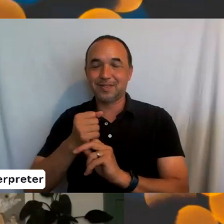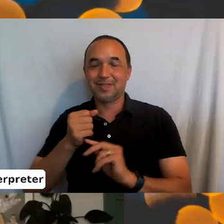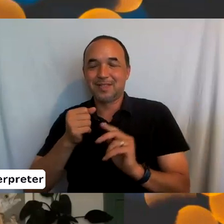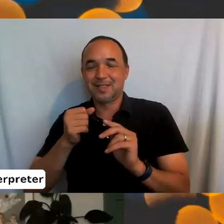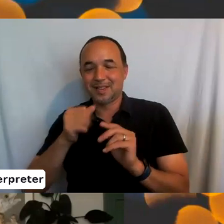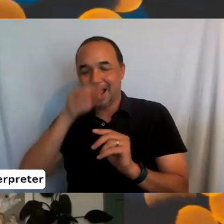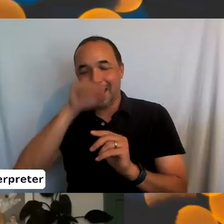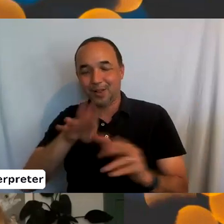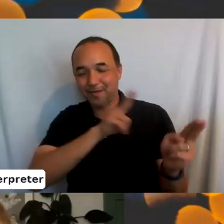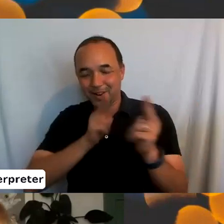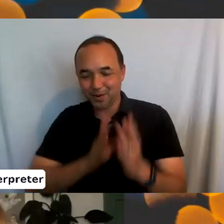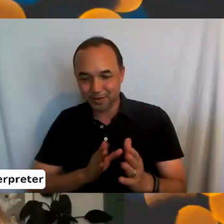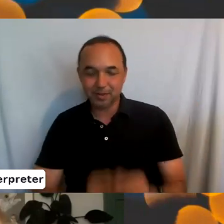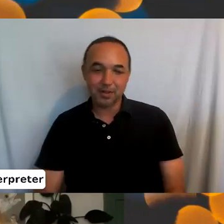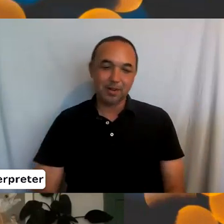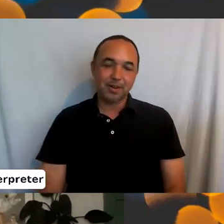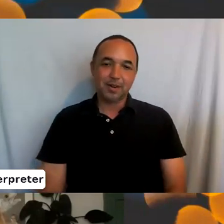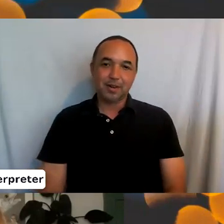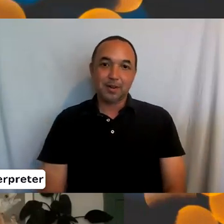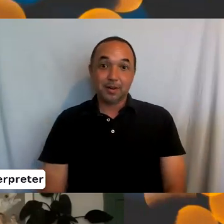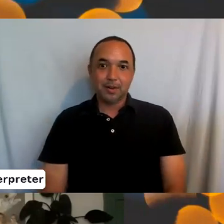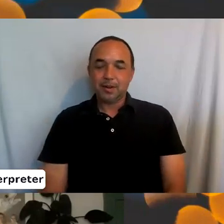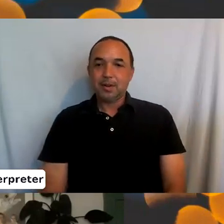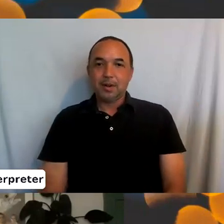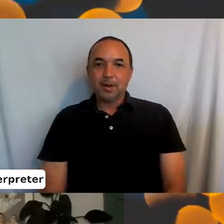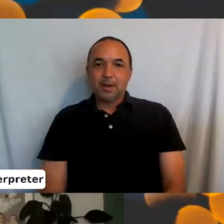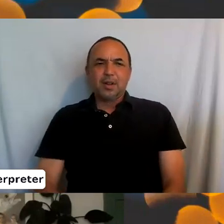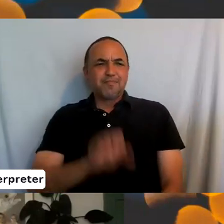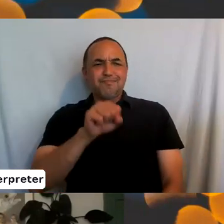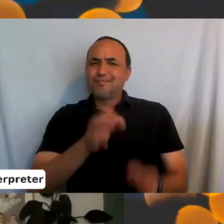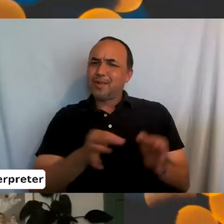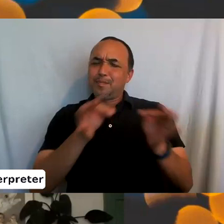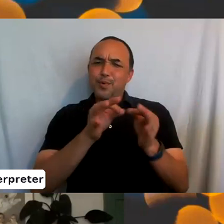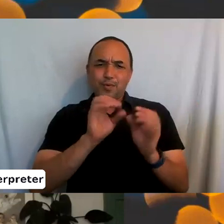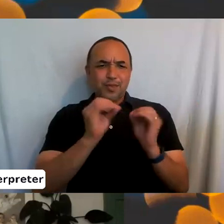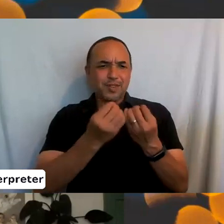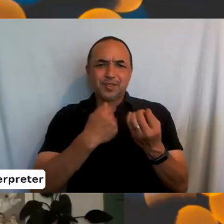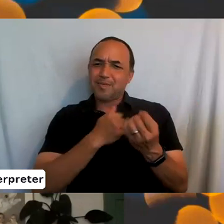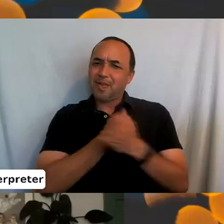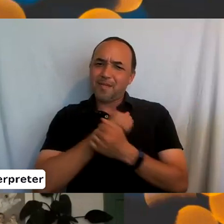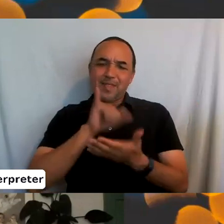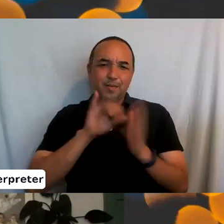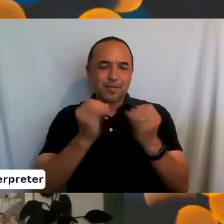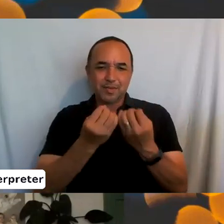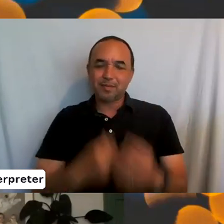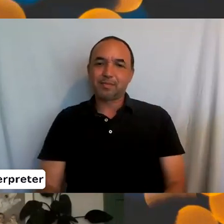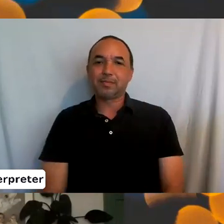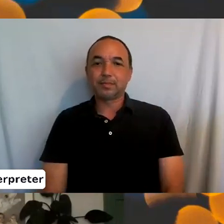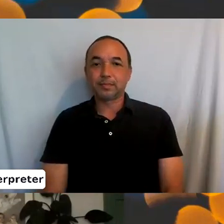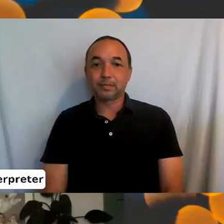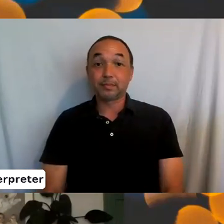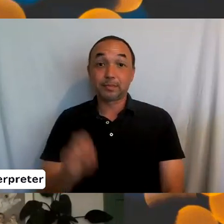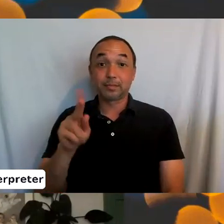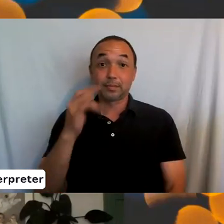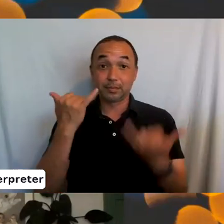endangered animals are one of my passions. So I love VetPaw. Amazing. Well, we're going to segue over to the meet